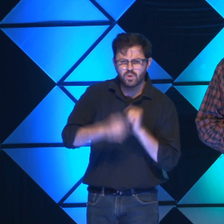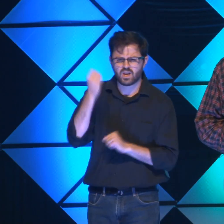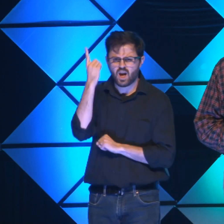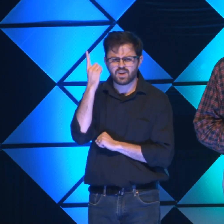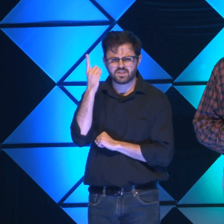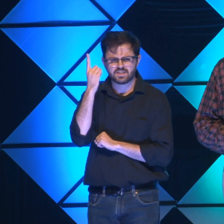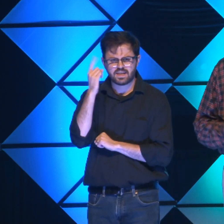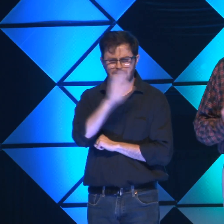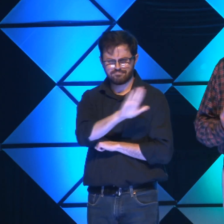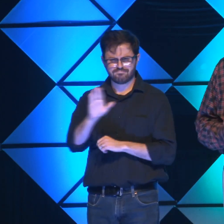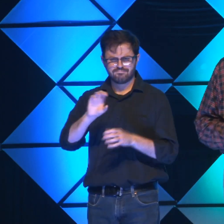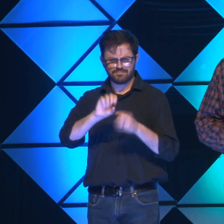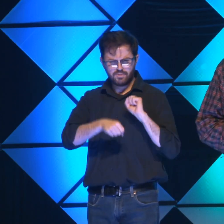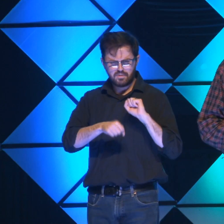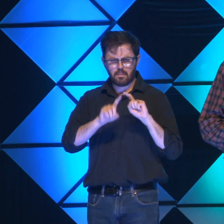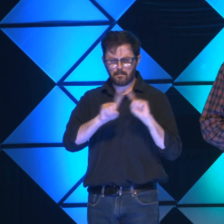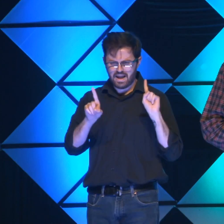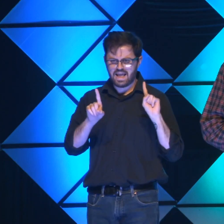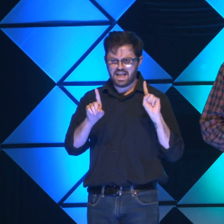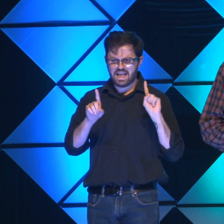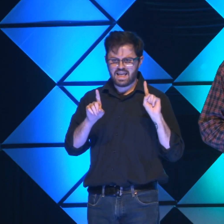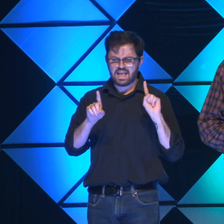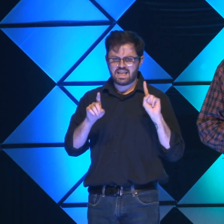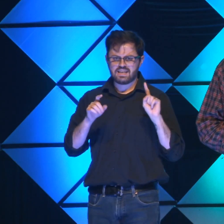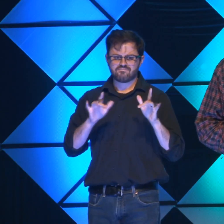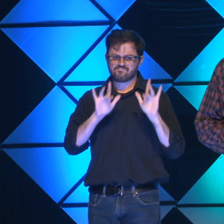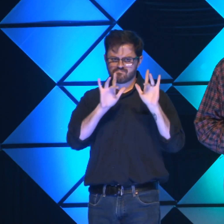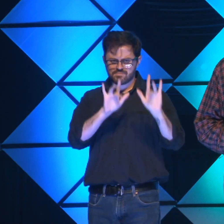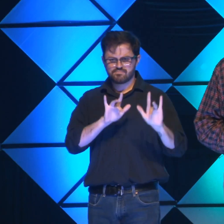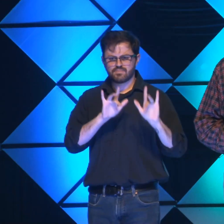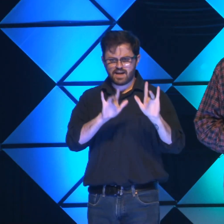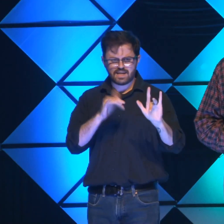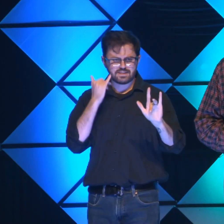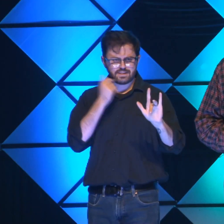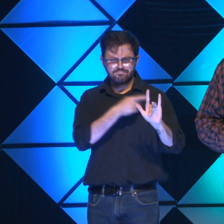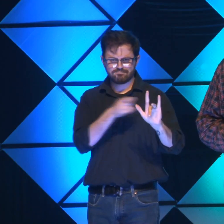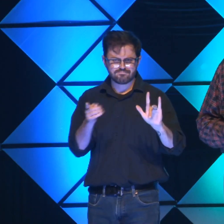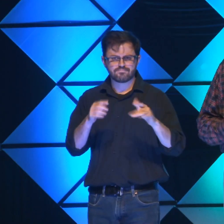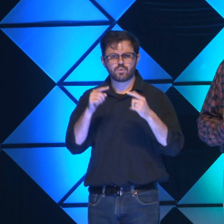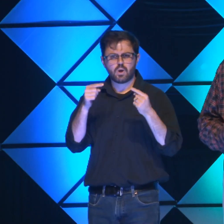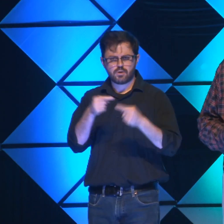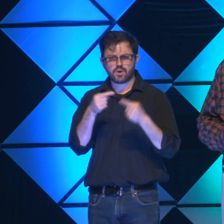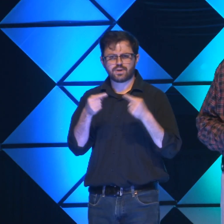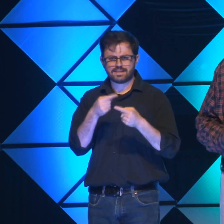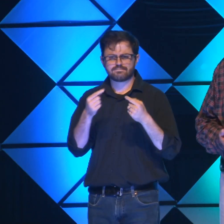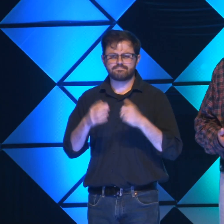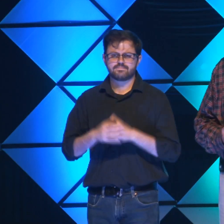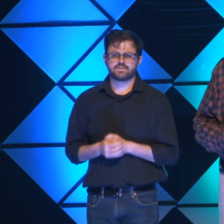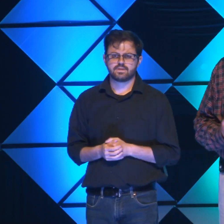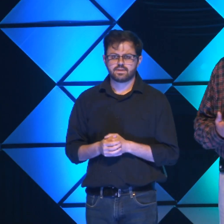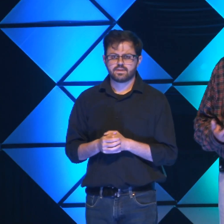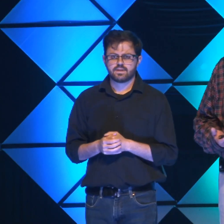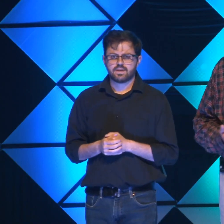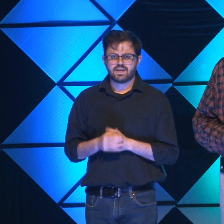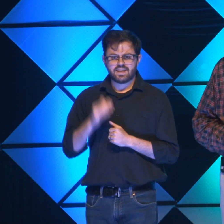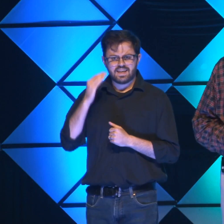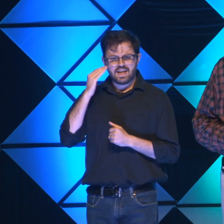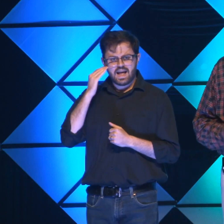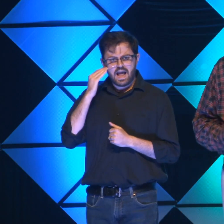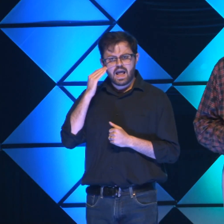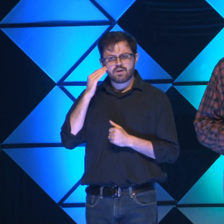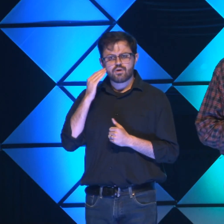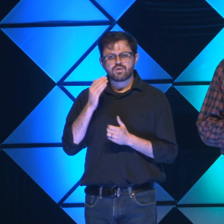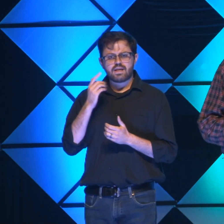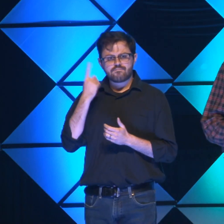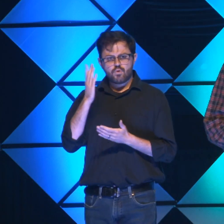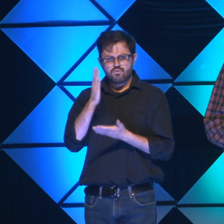say is that I have compassion for someone that is hurting. I know that for some of you,